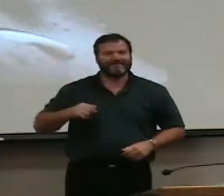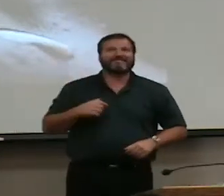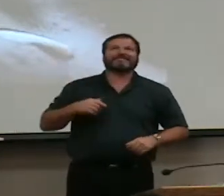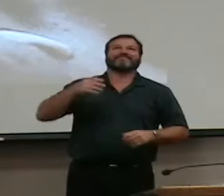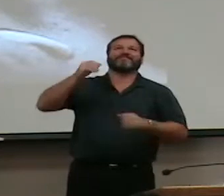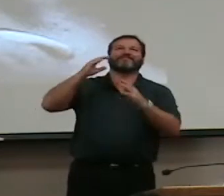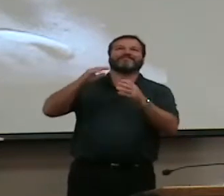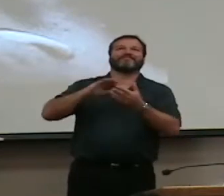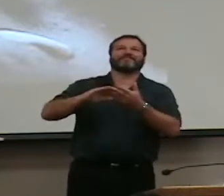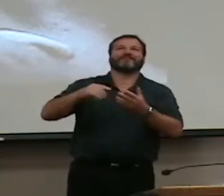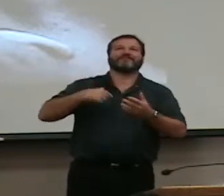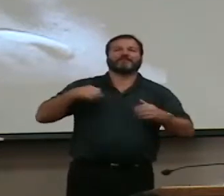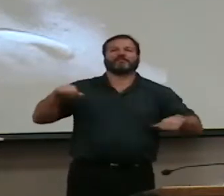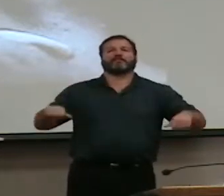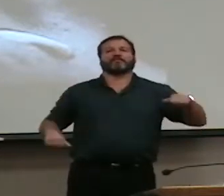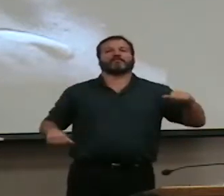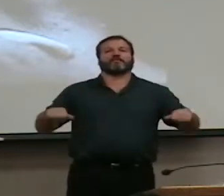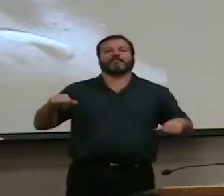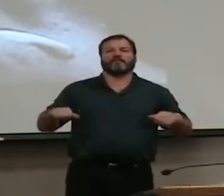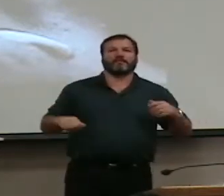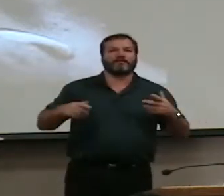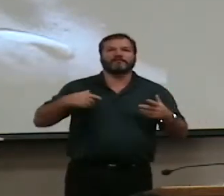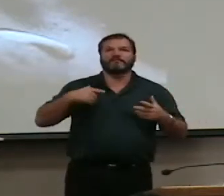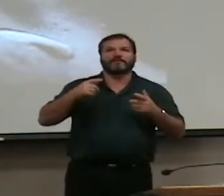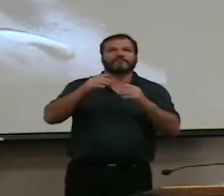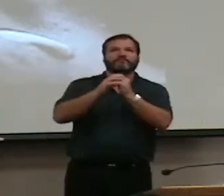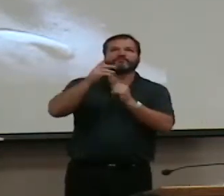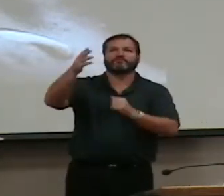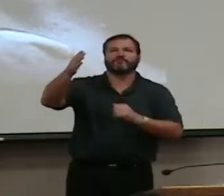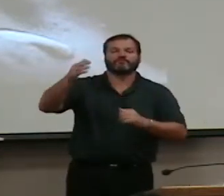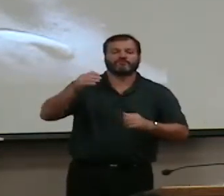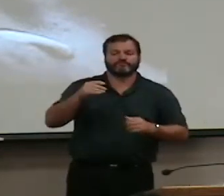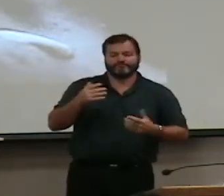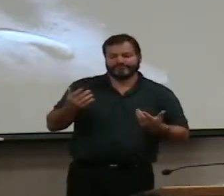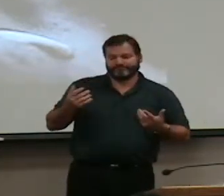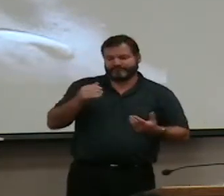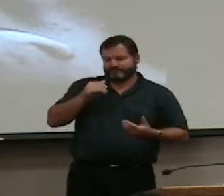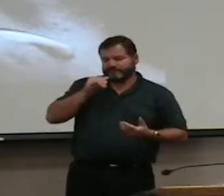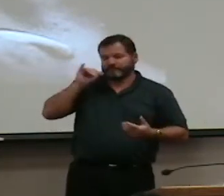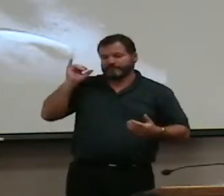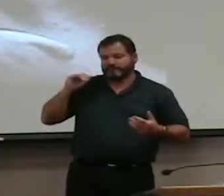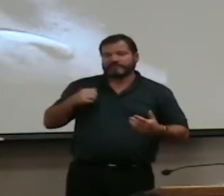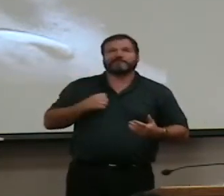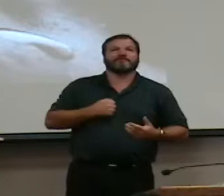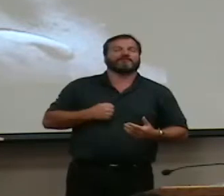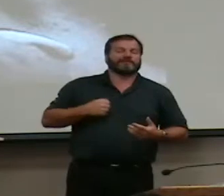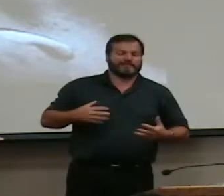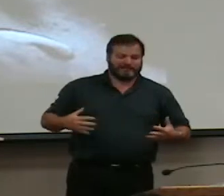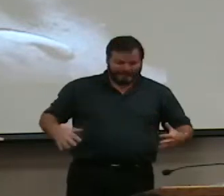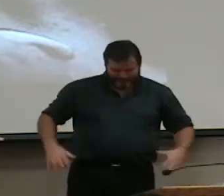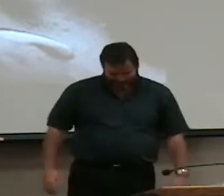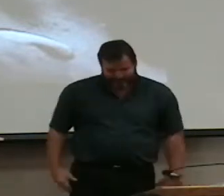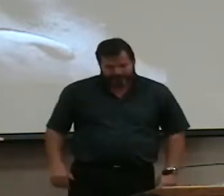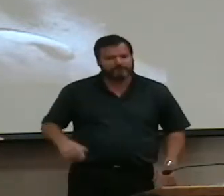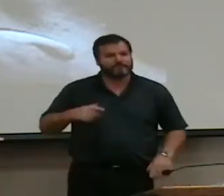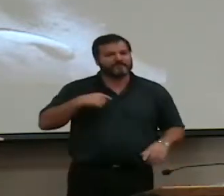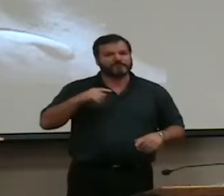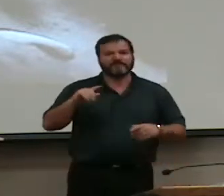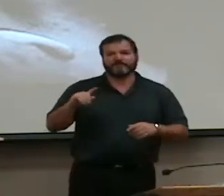to Lubbock. Thank you. Forgive me for doubting. I need to worship you more yesterday. I'm so sorry what I did yesterday.